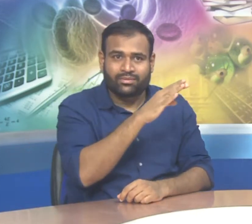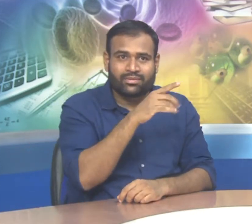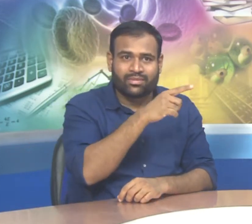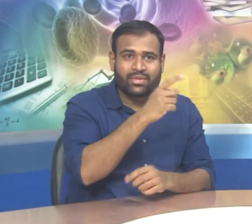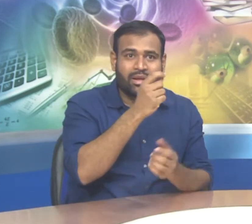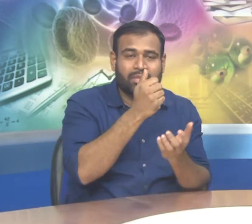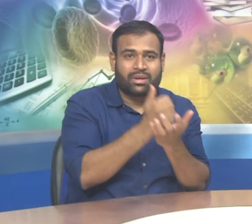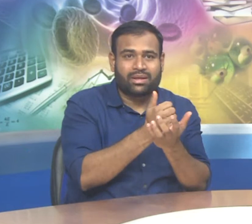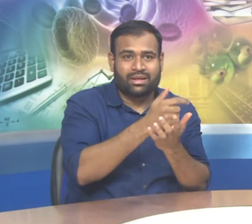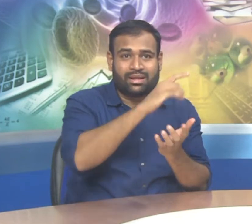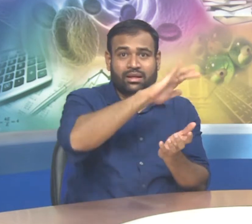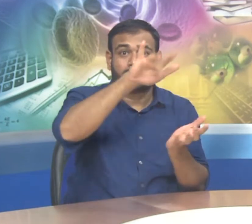word banking.